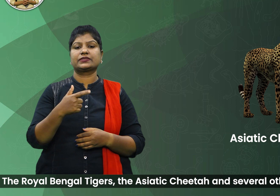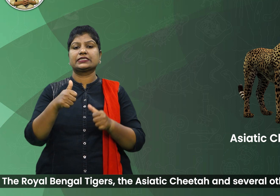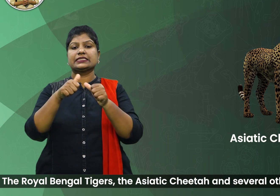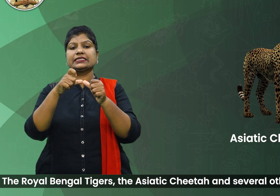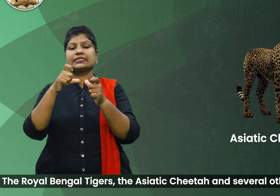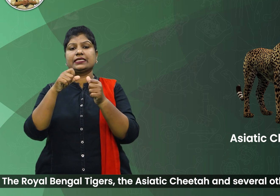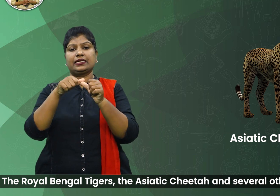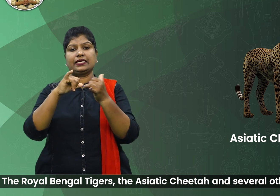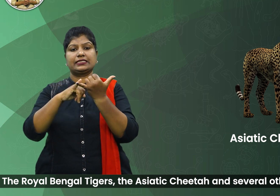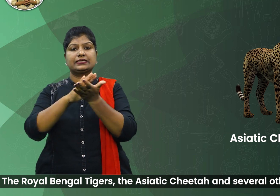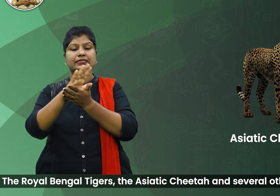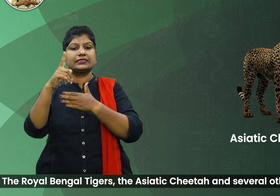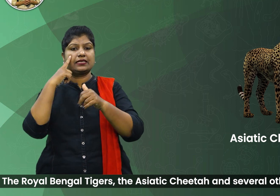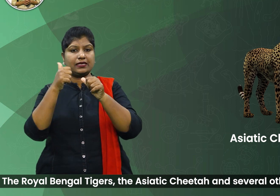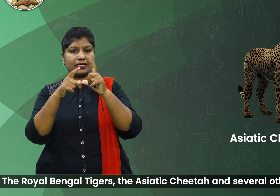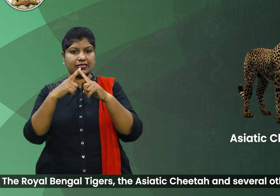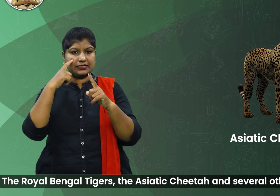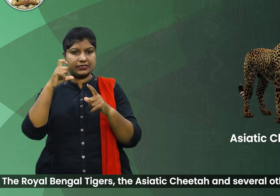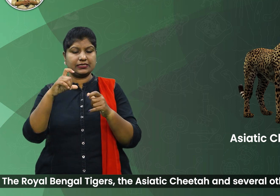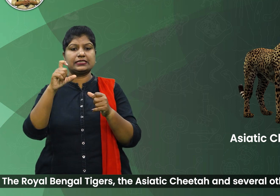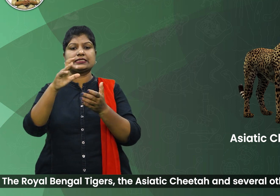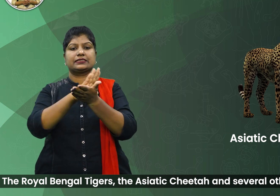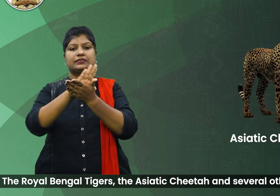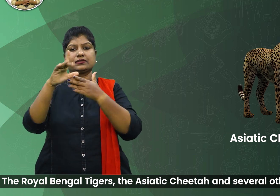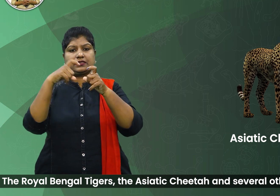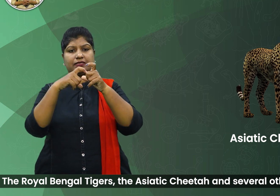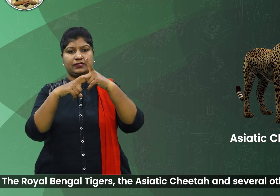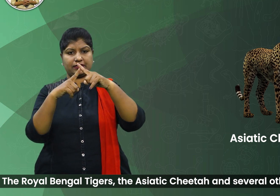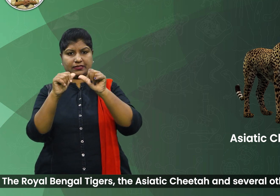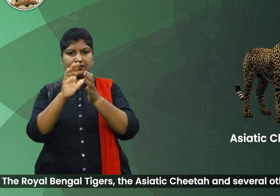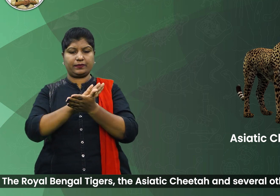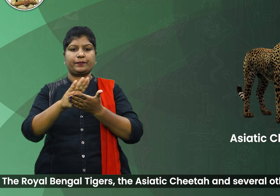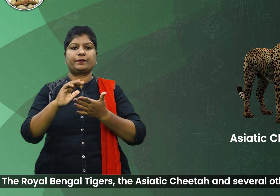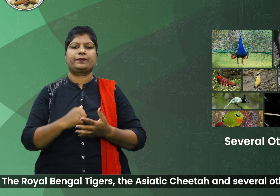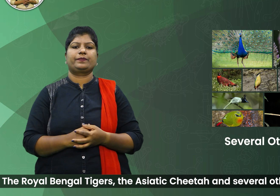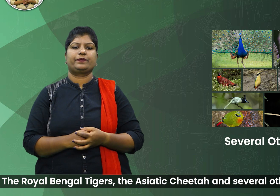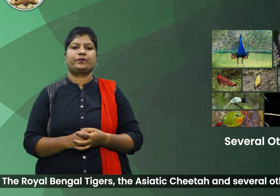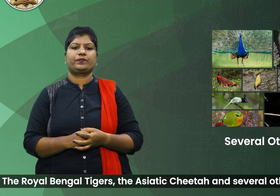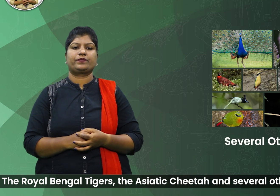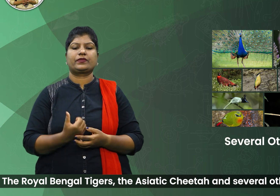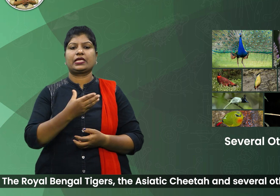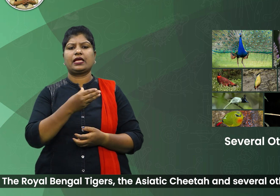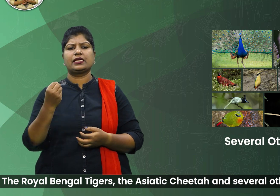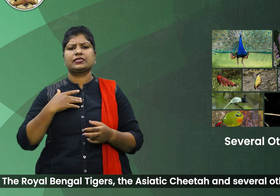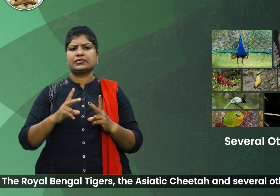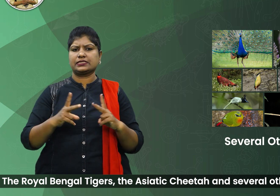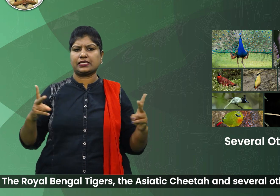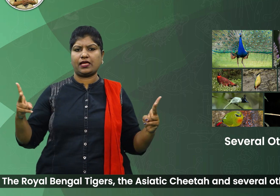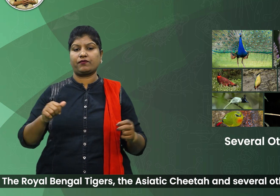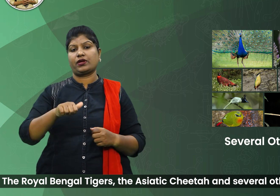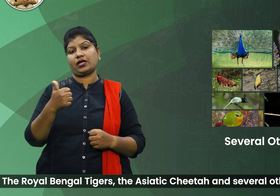cheetah and several other